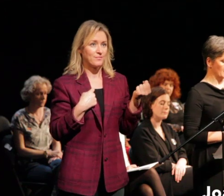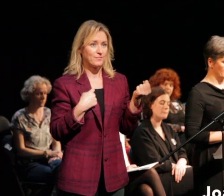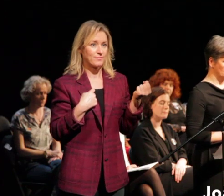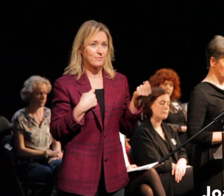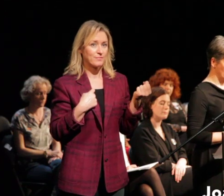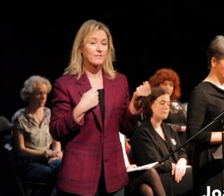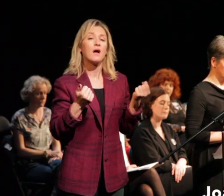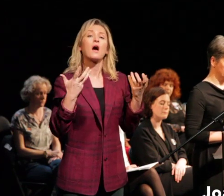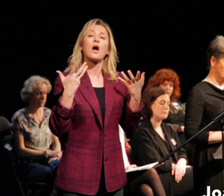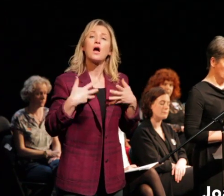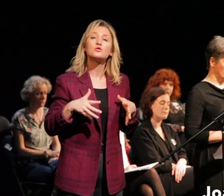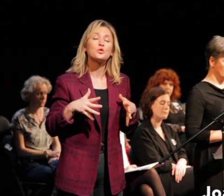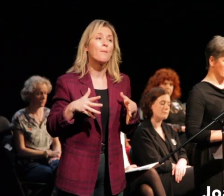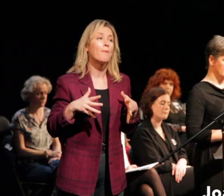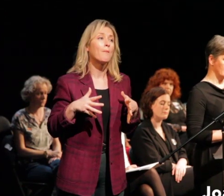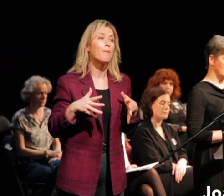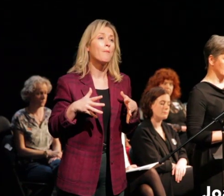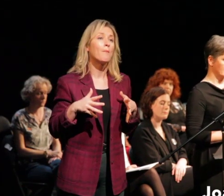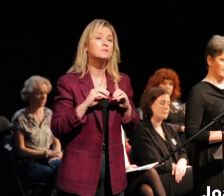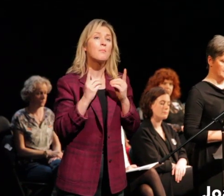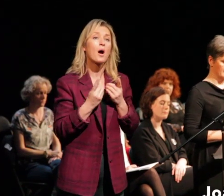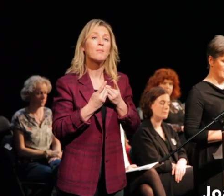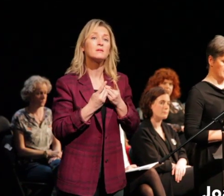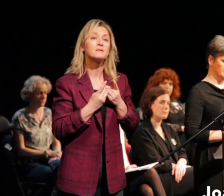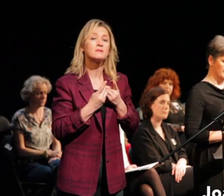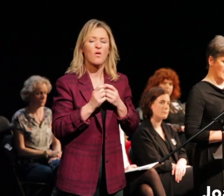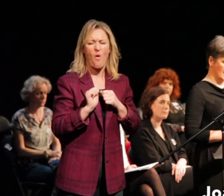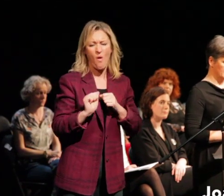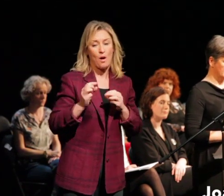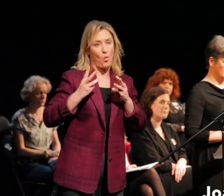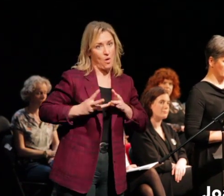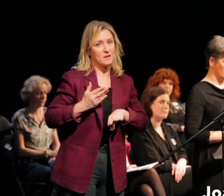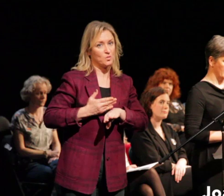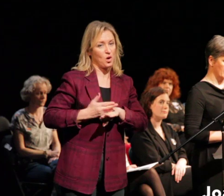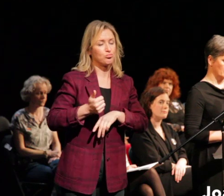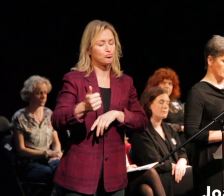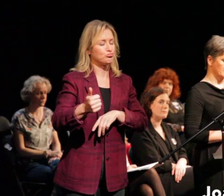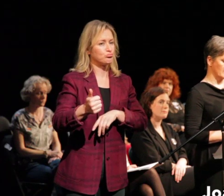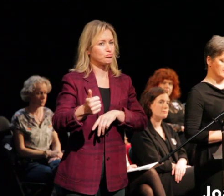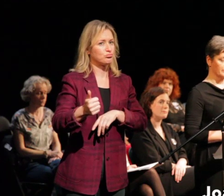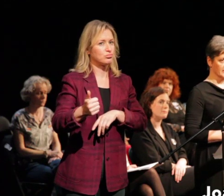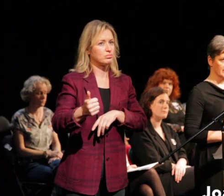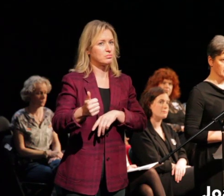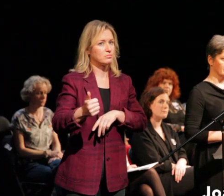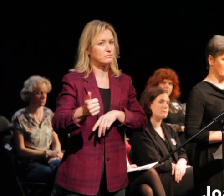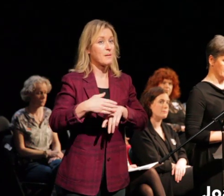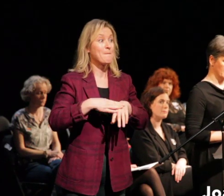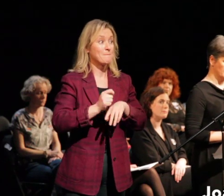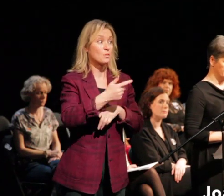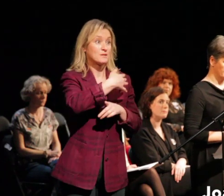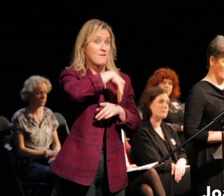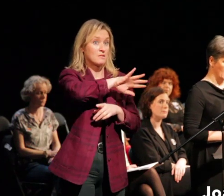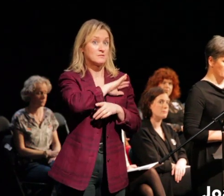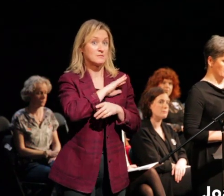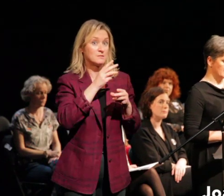security of the costume department. My craft is seen as essentially feminine, and indeed it is one area where the majority of practitioners are